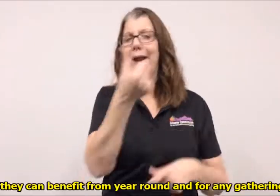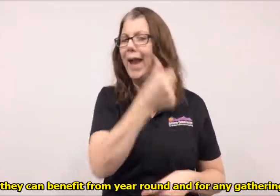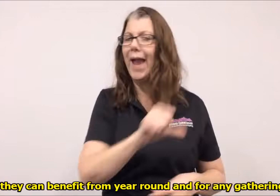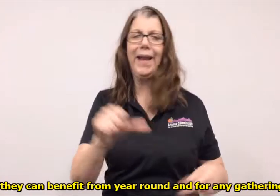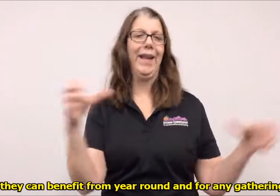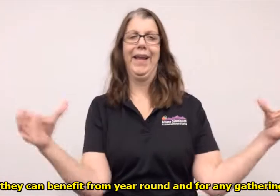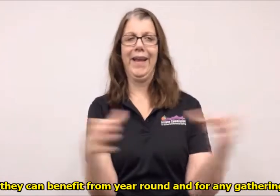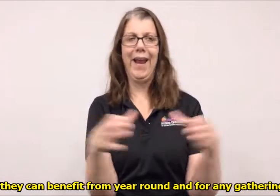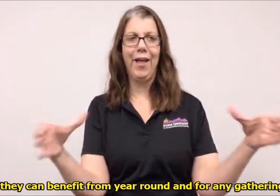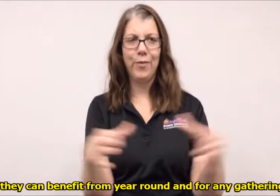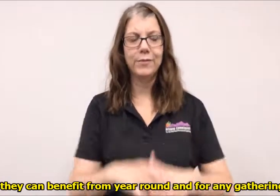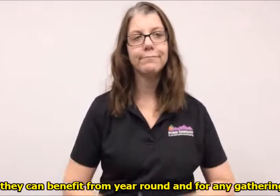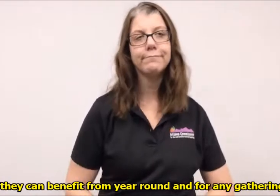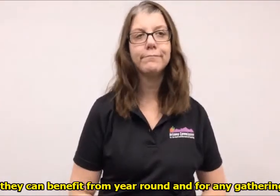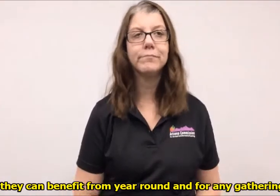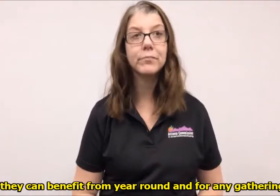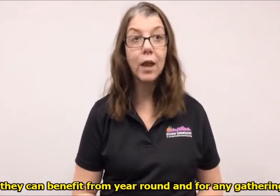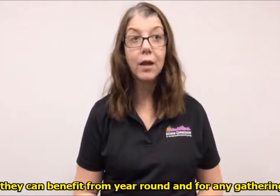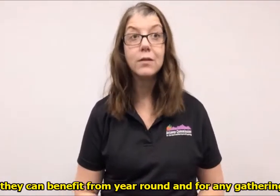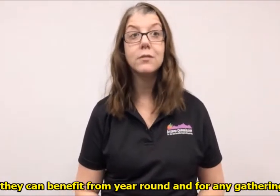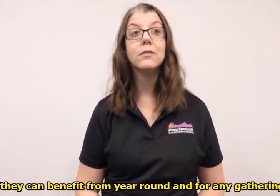can benefit from year-round and for any gathering.